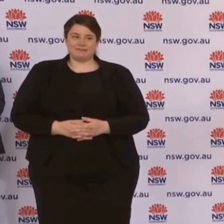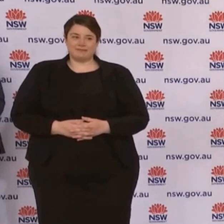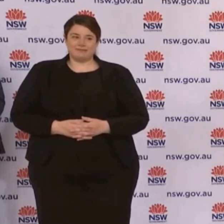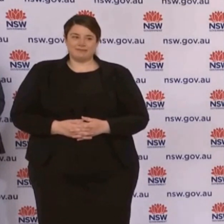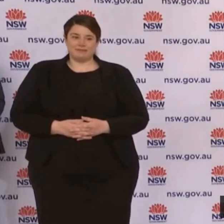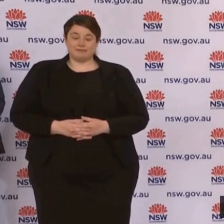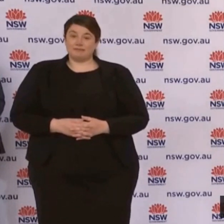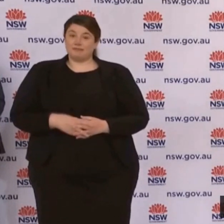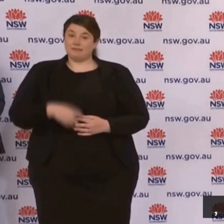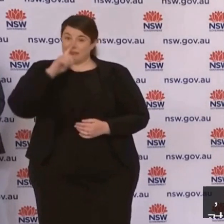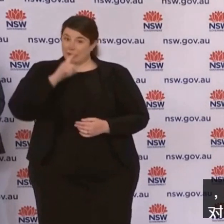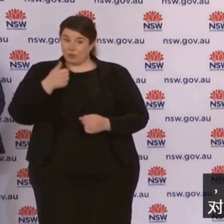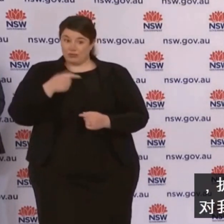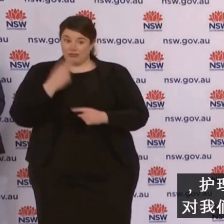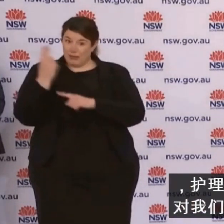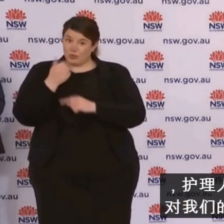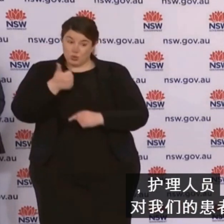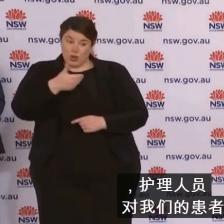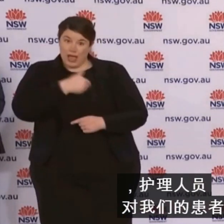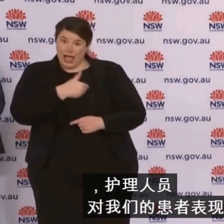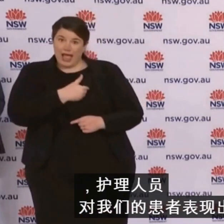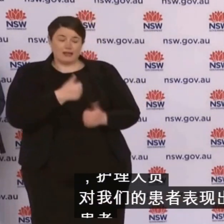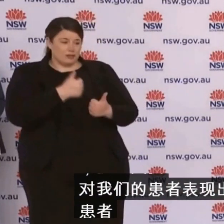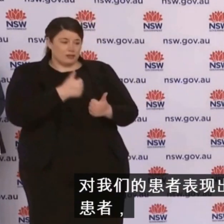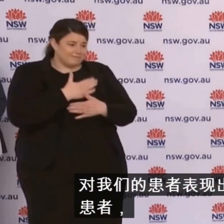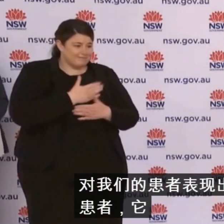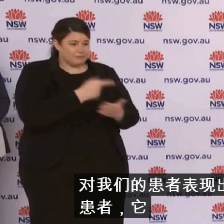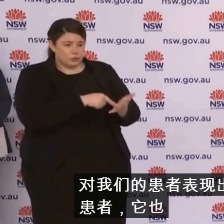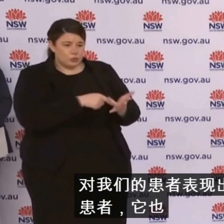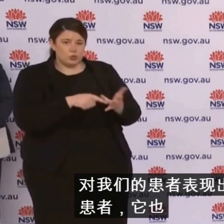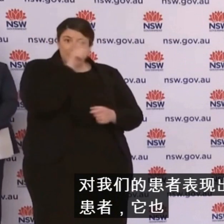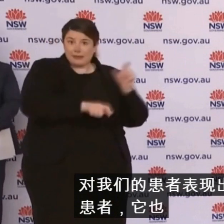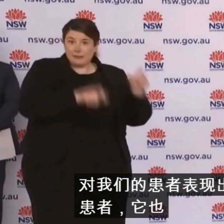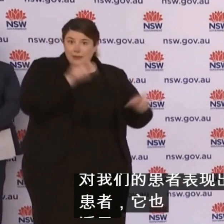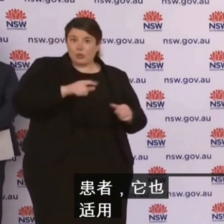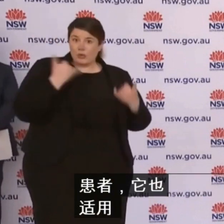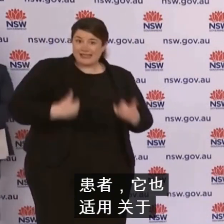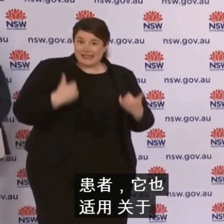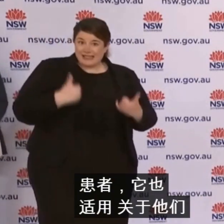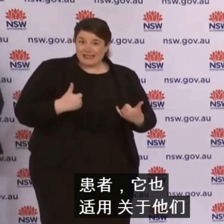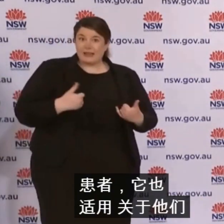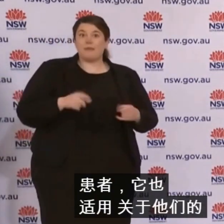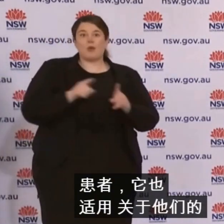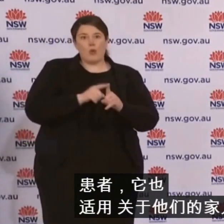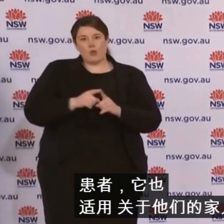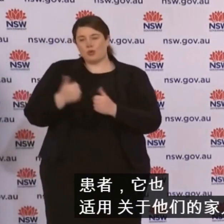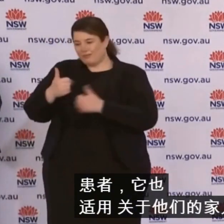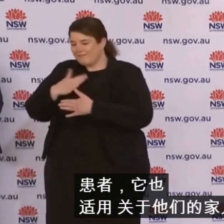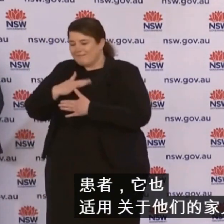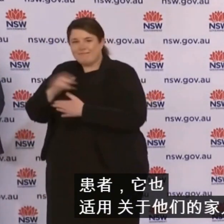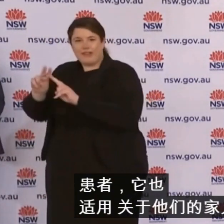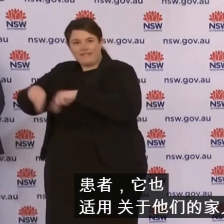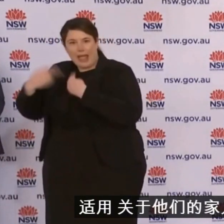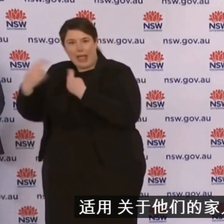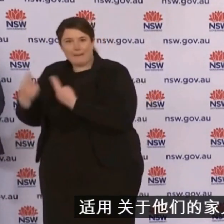The compassion that paramedics show towards our patients doesn't end at our patients. It also goes on to their family,